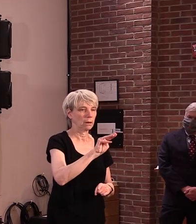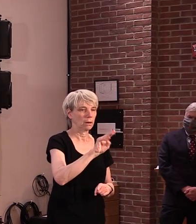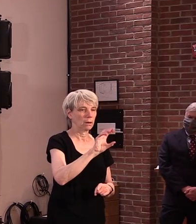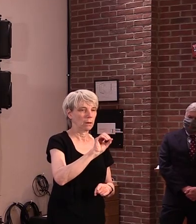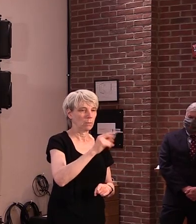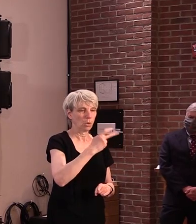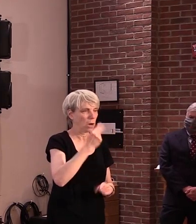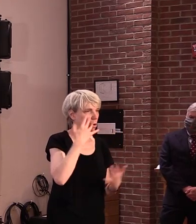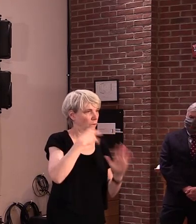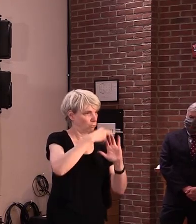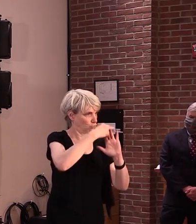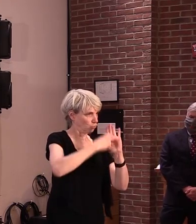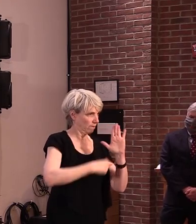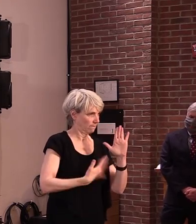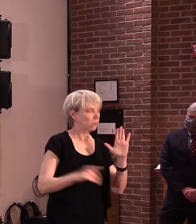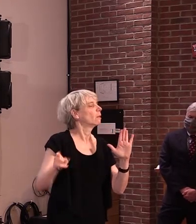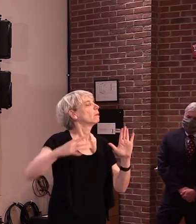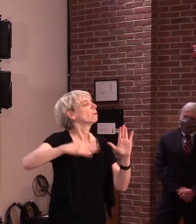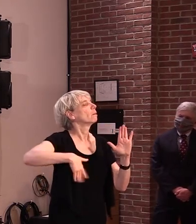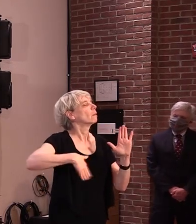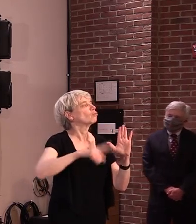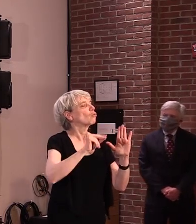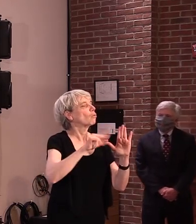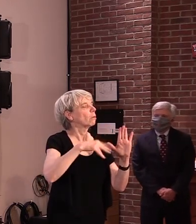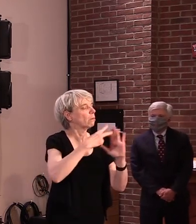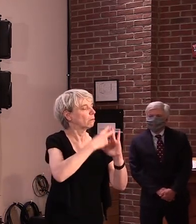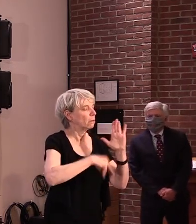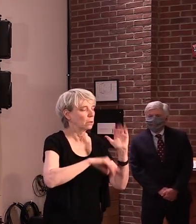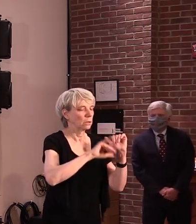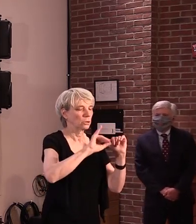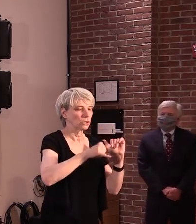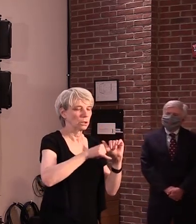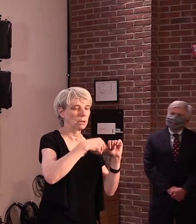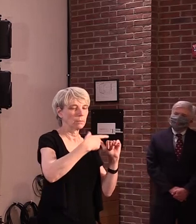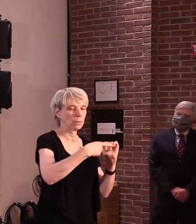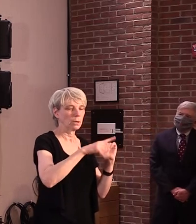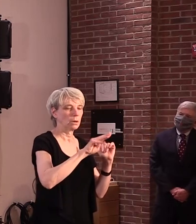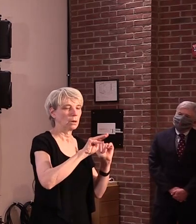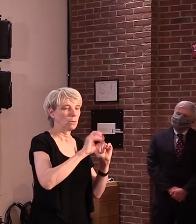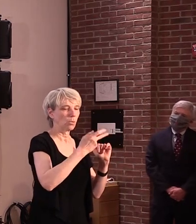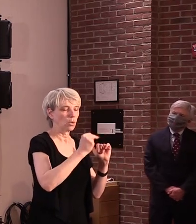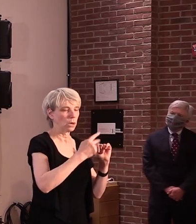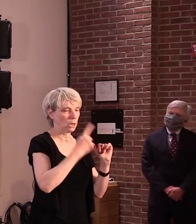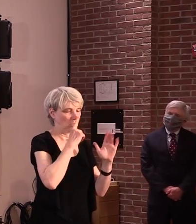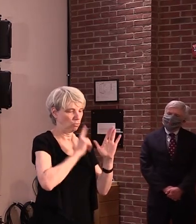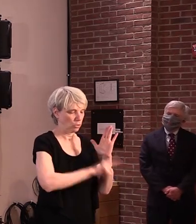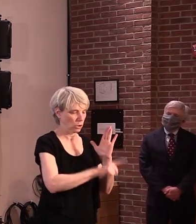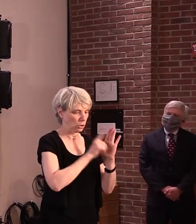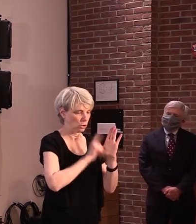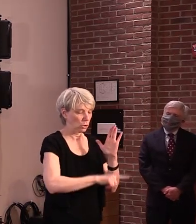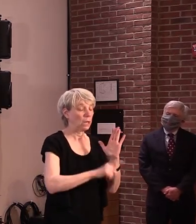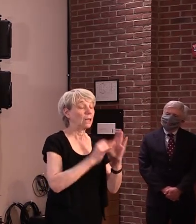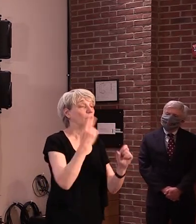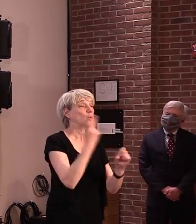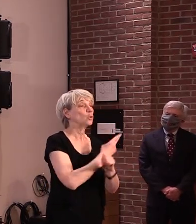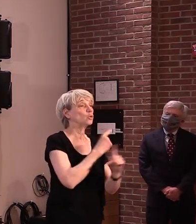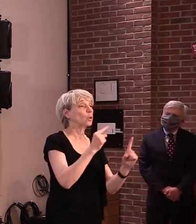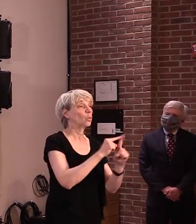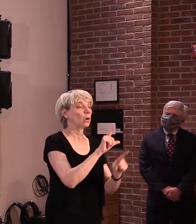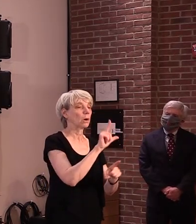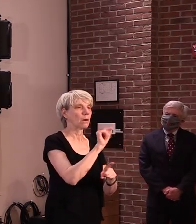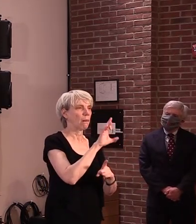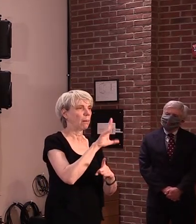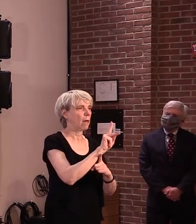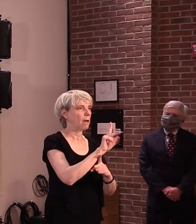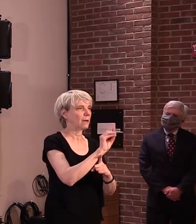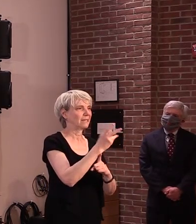have not had time to review it, but I can tell you, you know, and if it uses the word lockdown, it's probably more